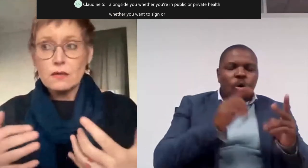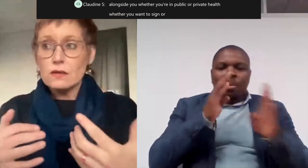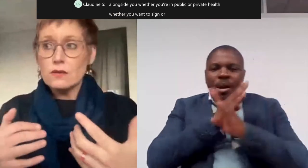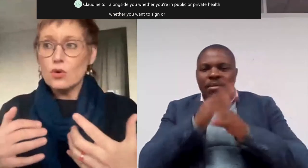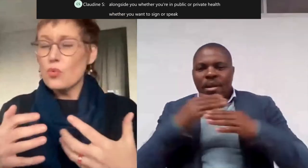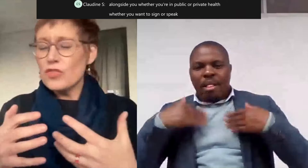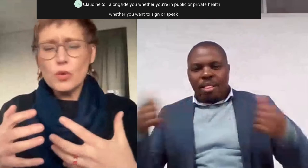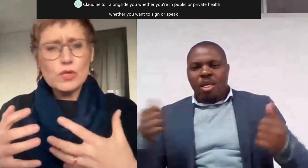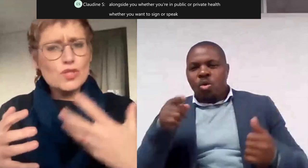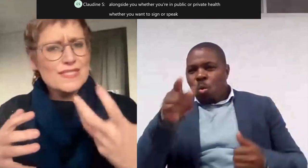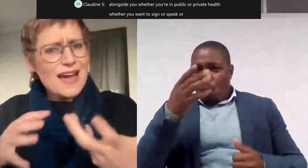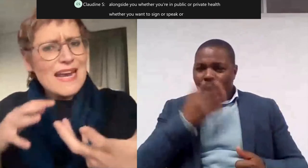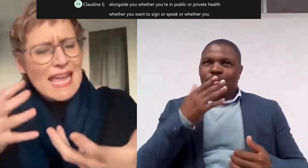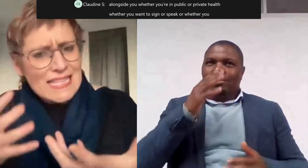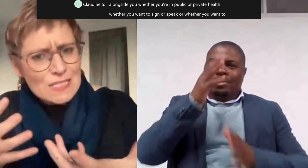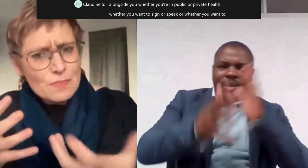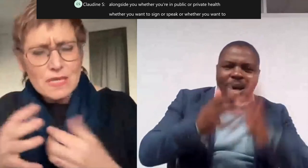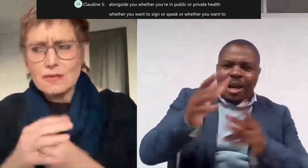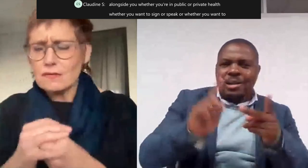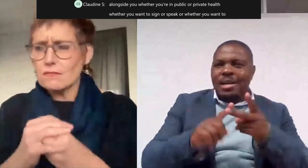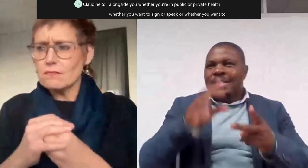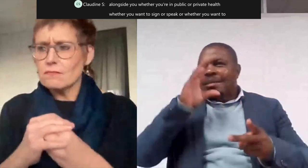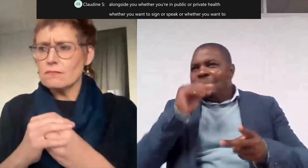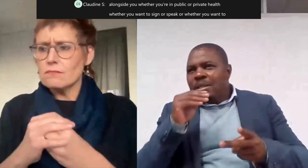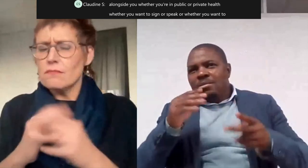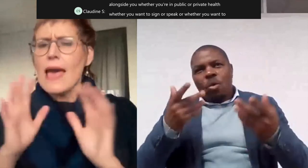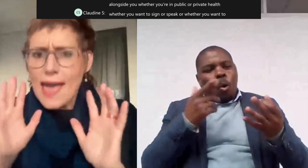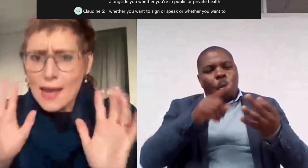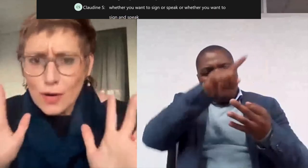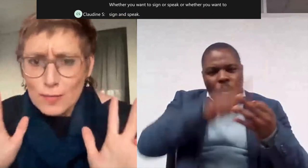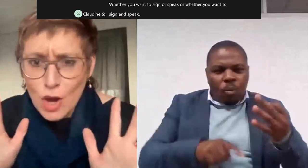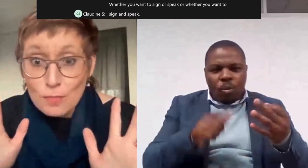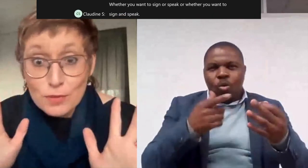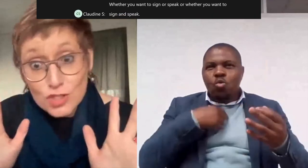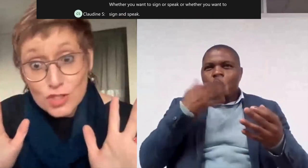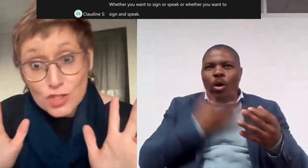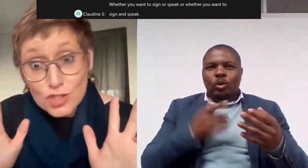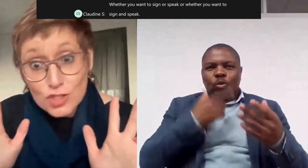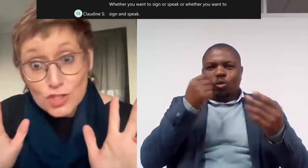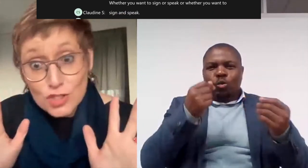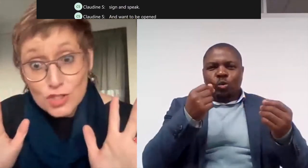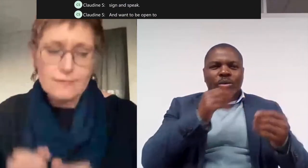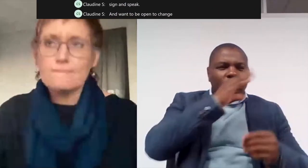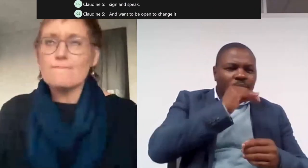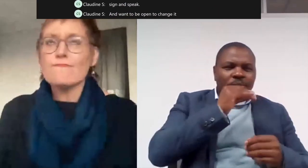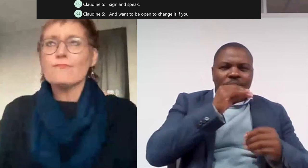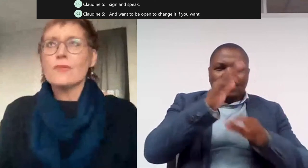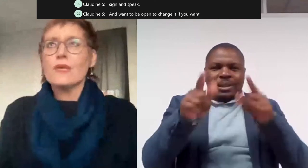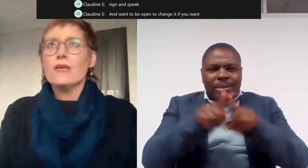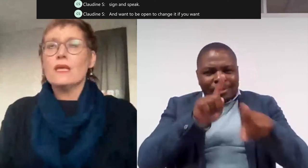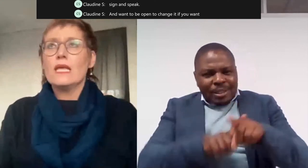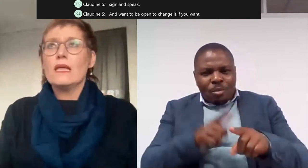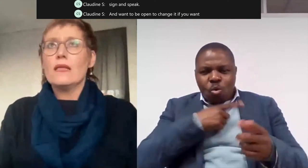speak, or whether you want to sign and speak and want to be open to change it if you want.